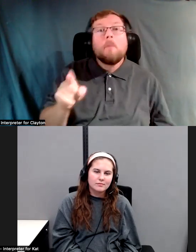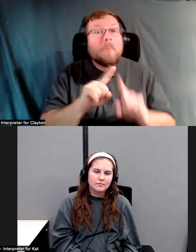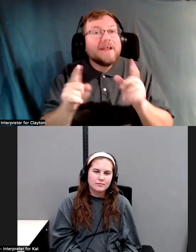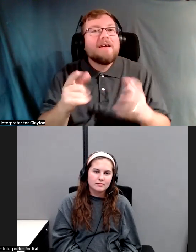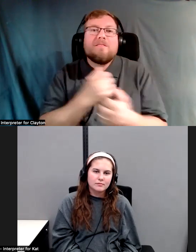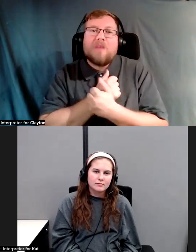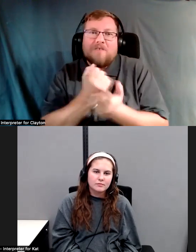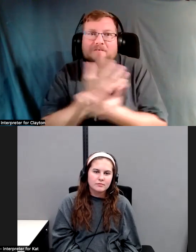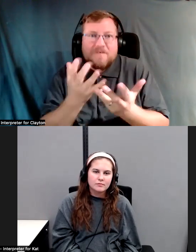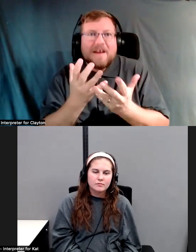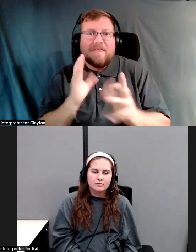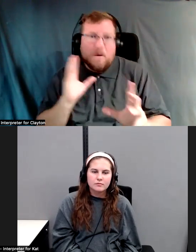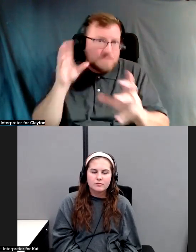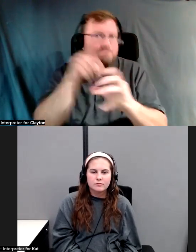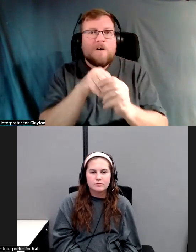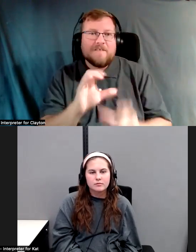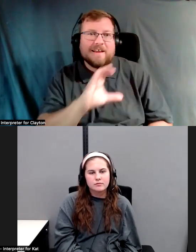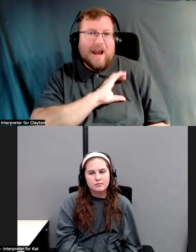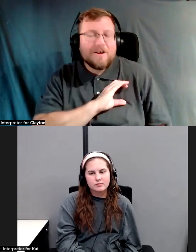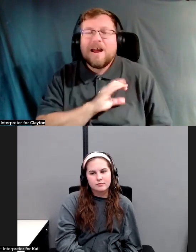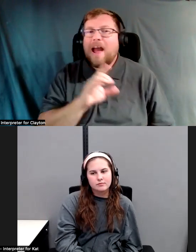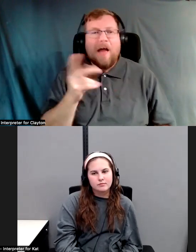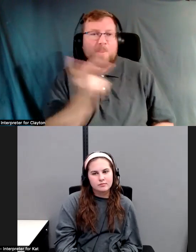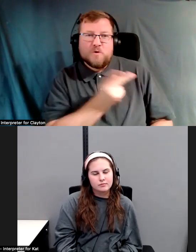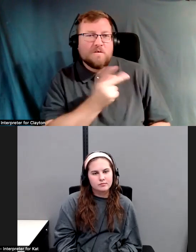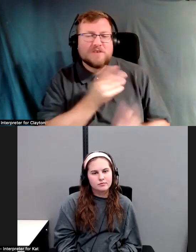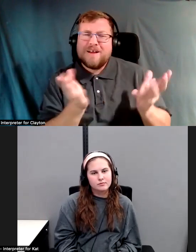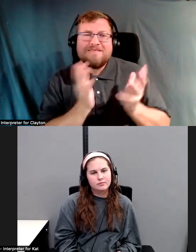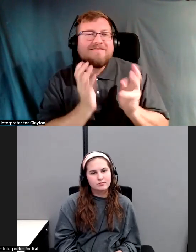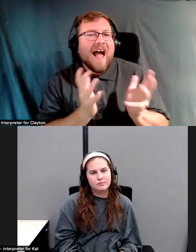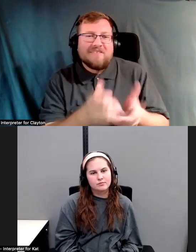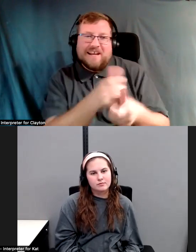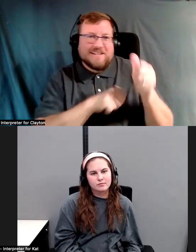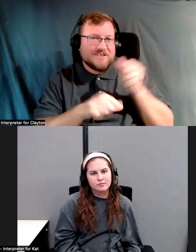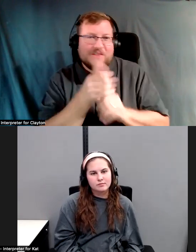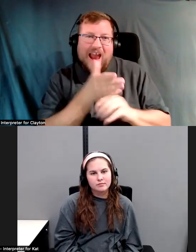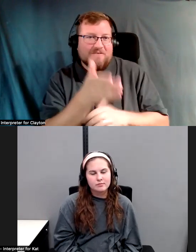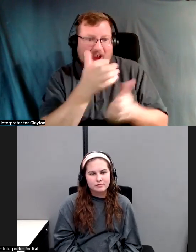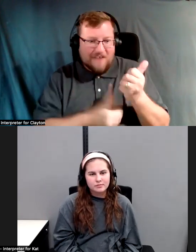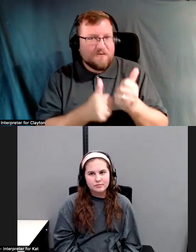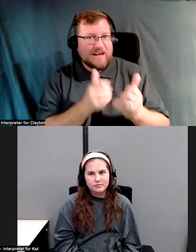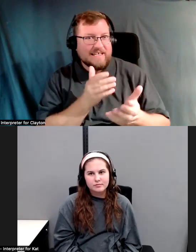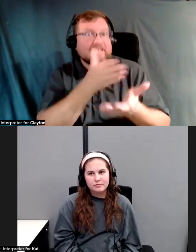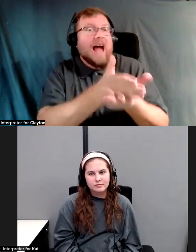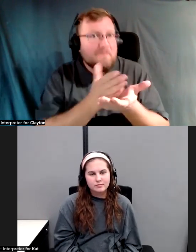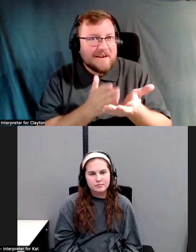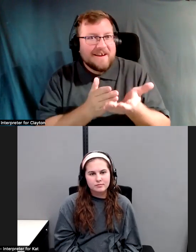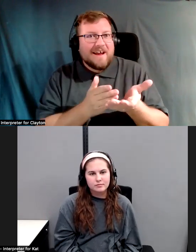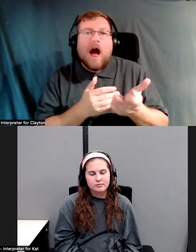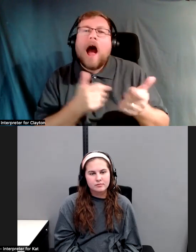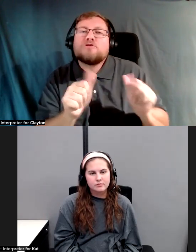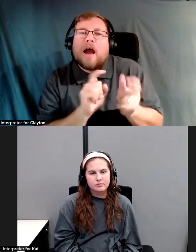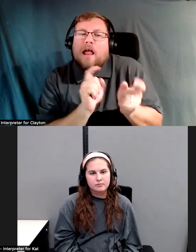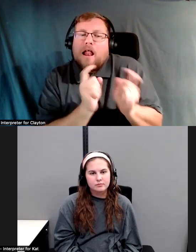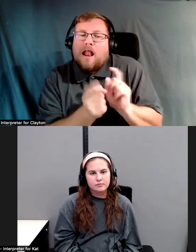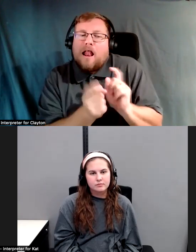character. And him and I kind of just kept laughing at each other after each scene to take. And I always try to switch it up a little bit, unless